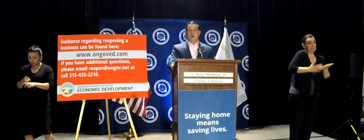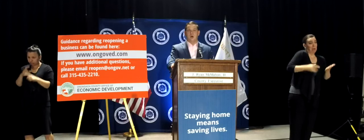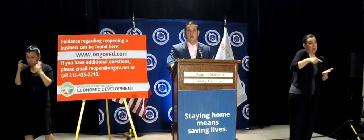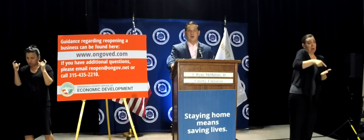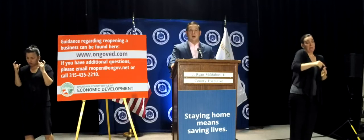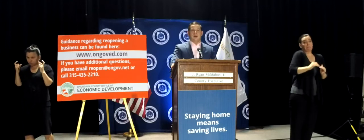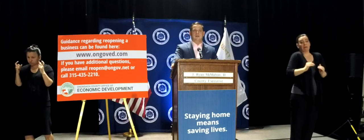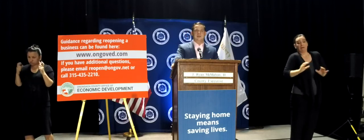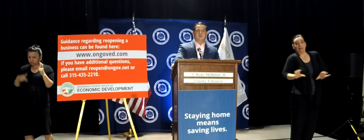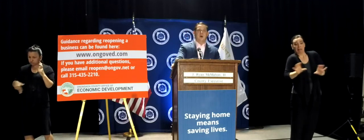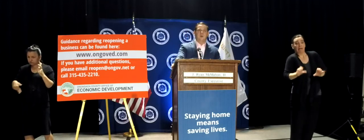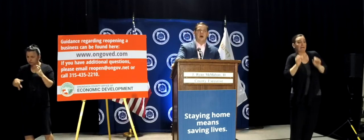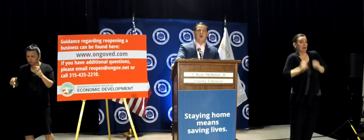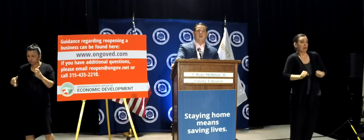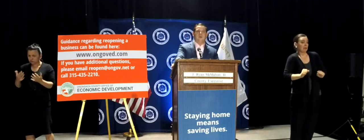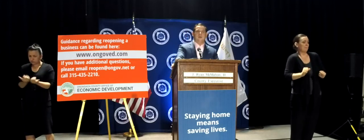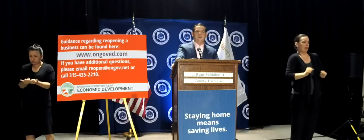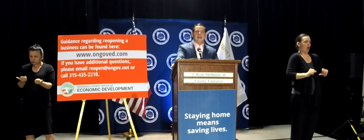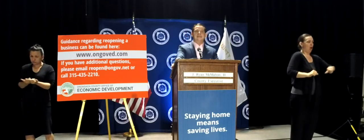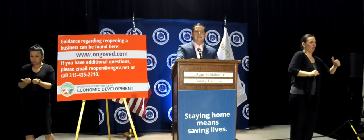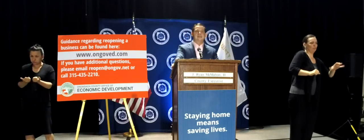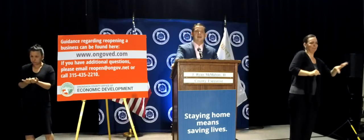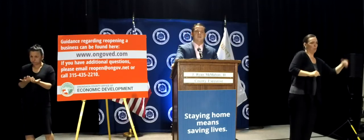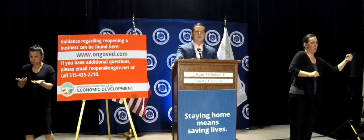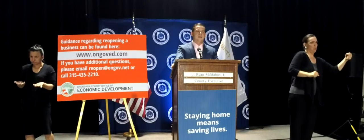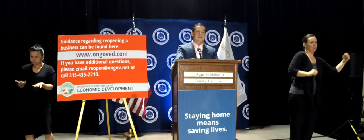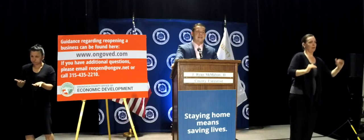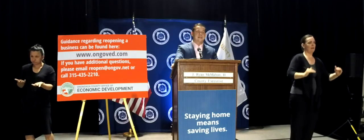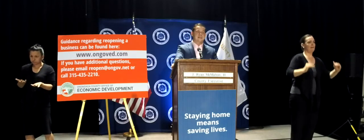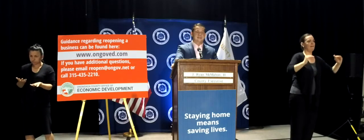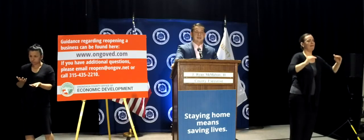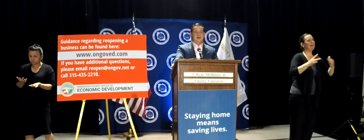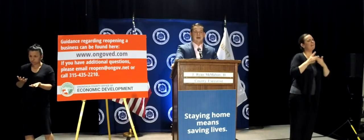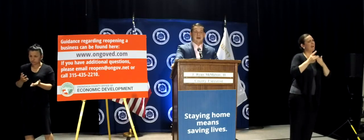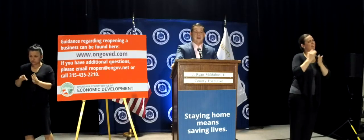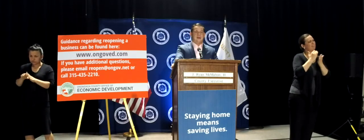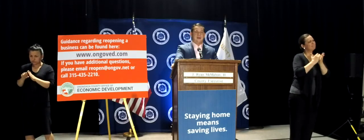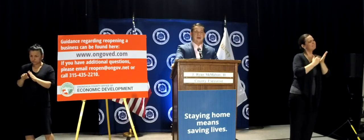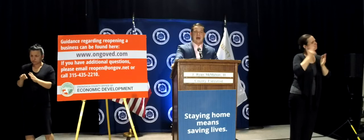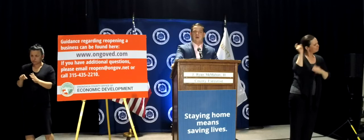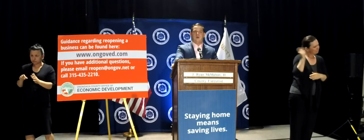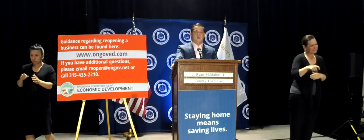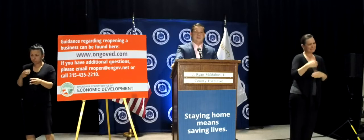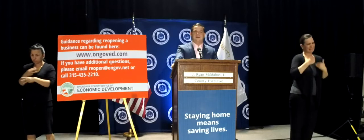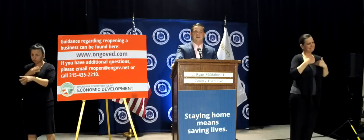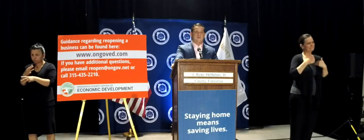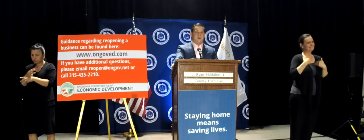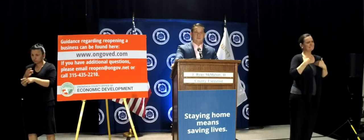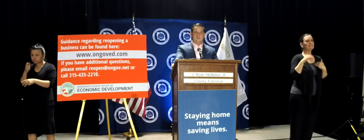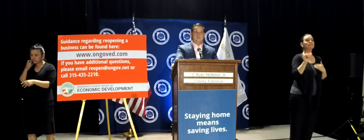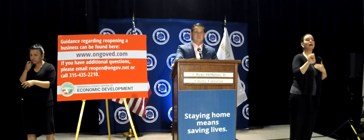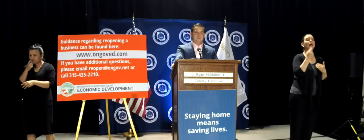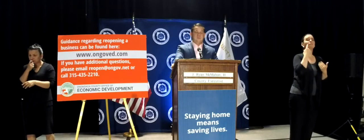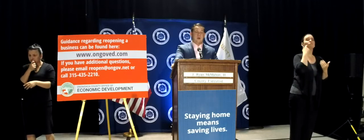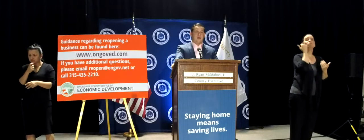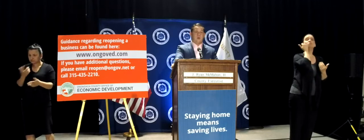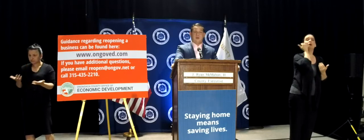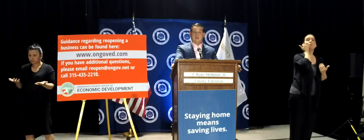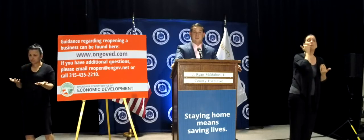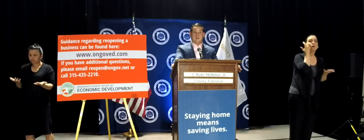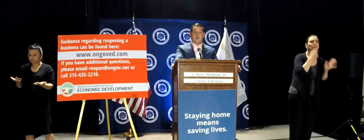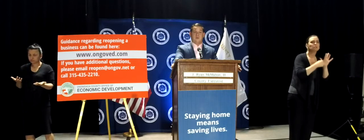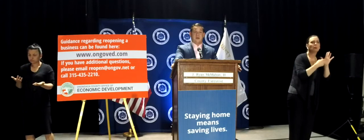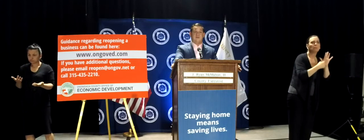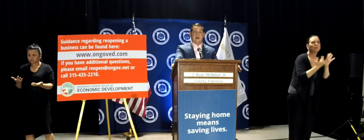businesses where State Department of Health licenses them. Dentists. I don't know where dentists fall. Now, I